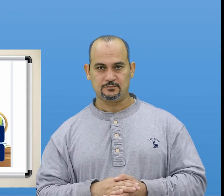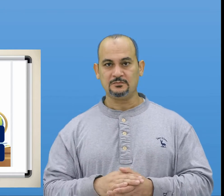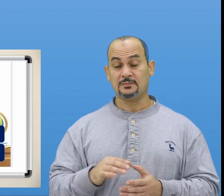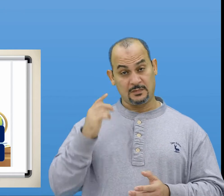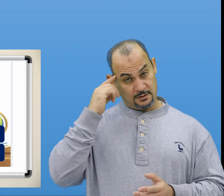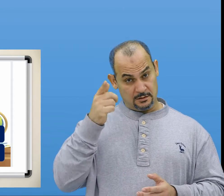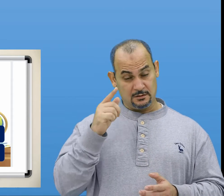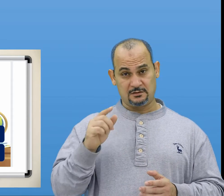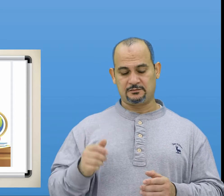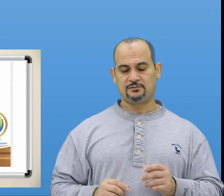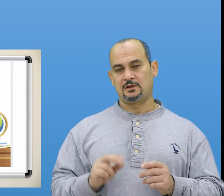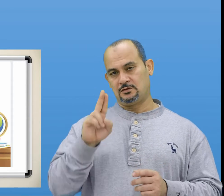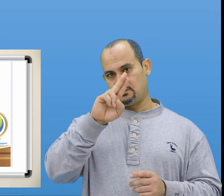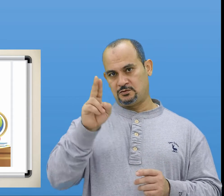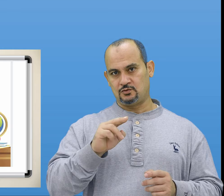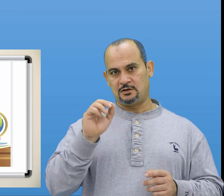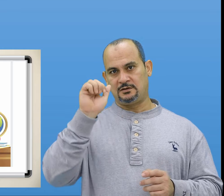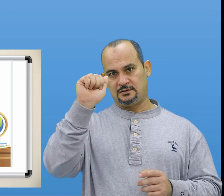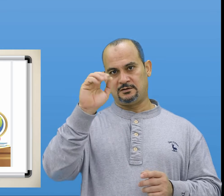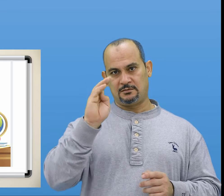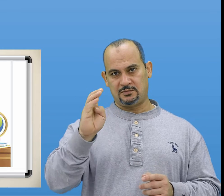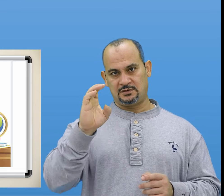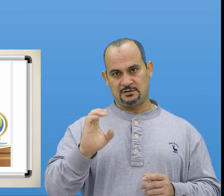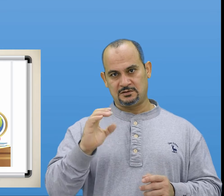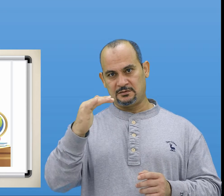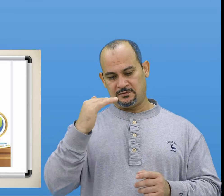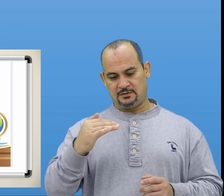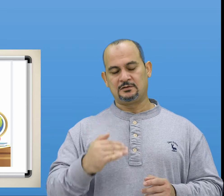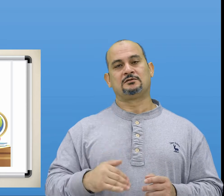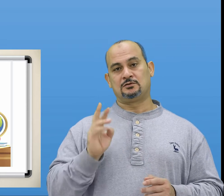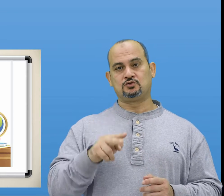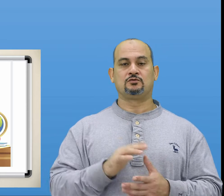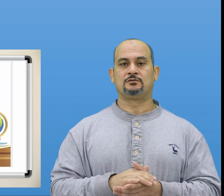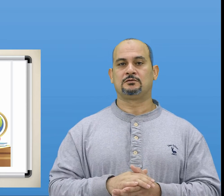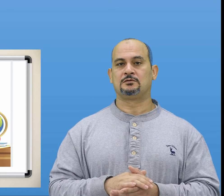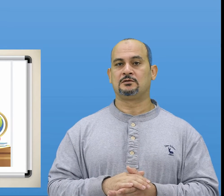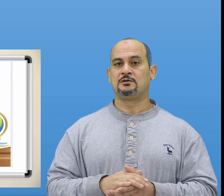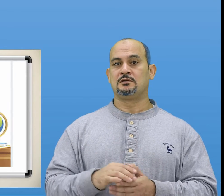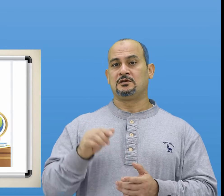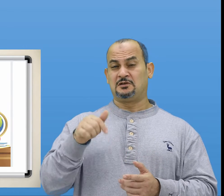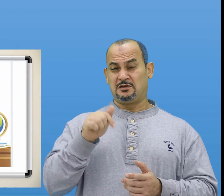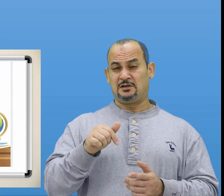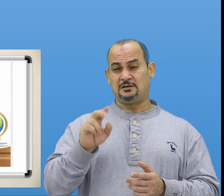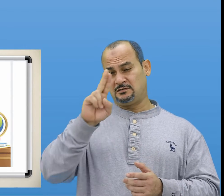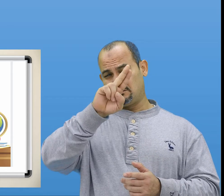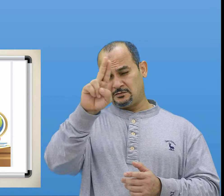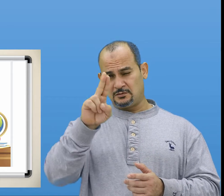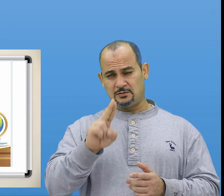to remember. So let's go next to this picture here. So we have a group of people